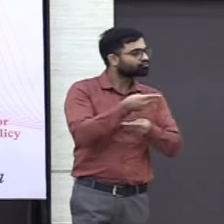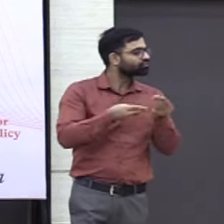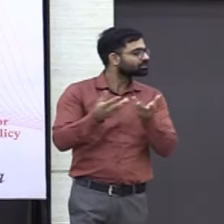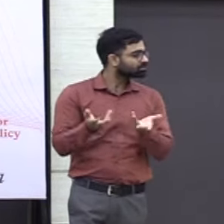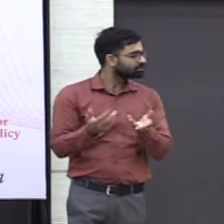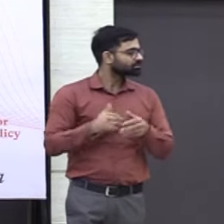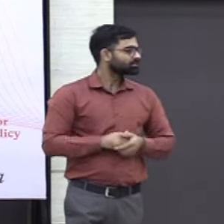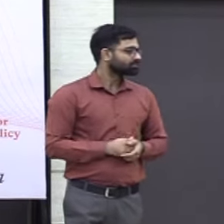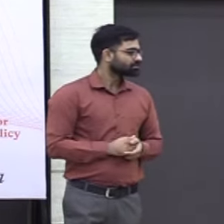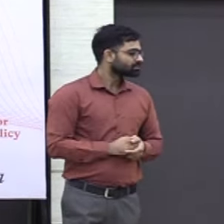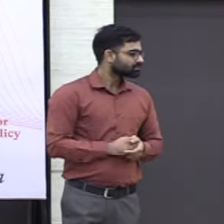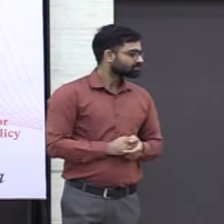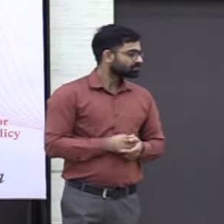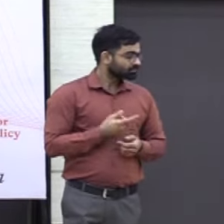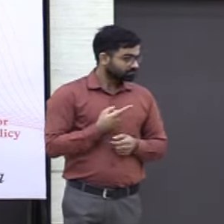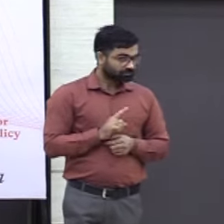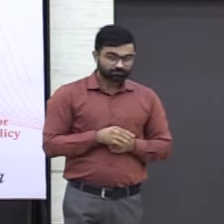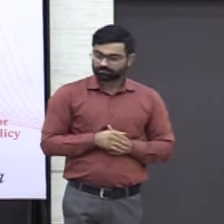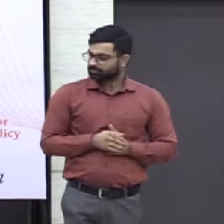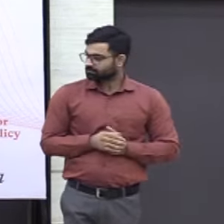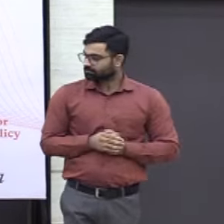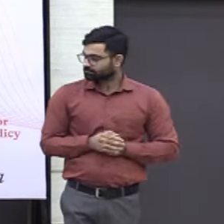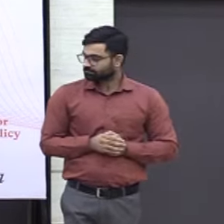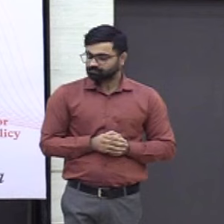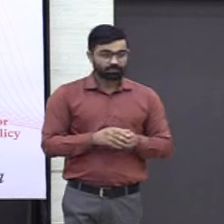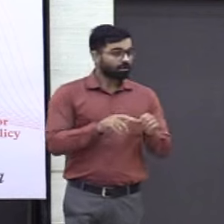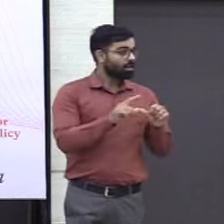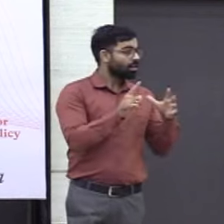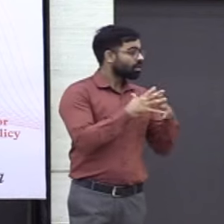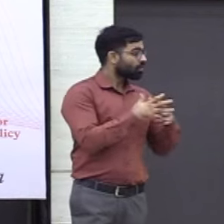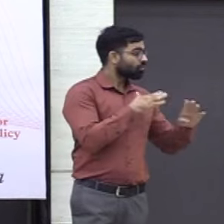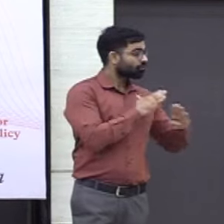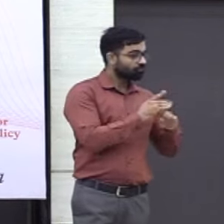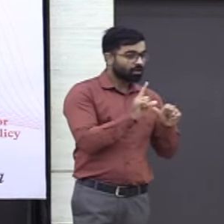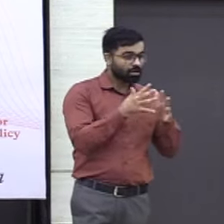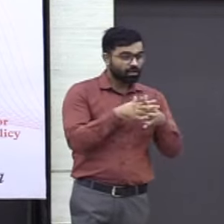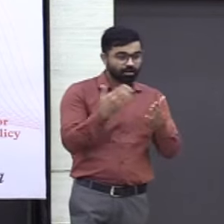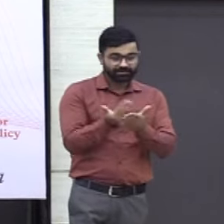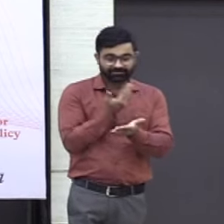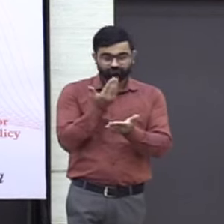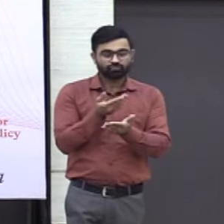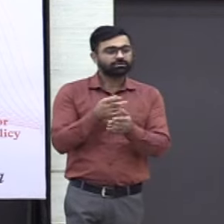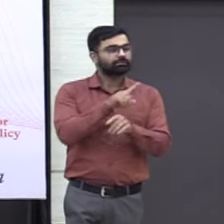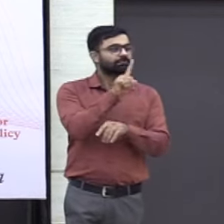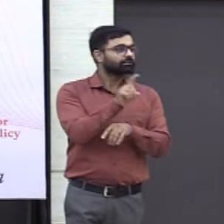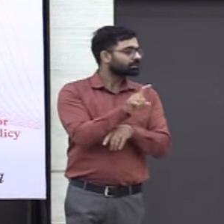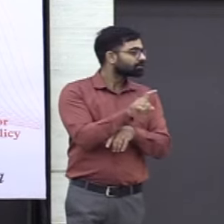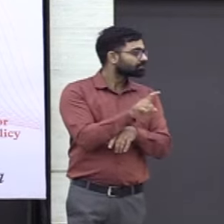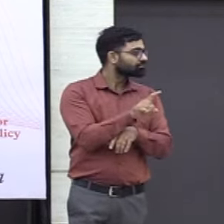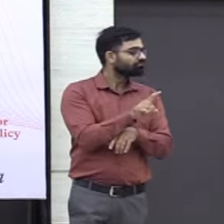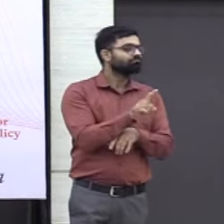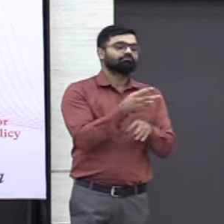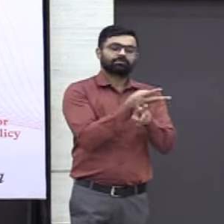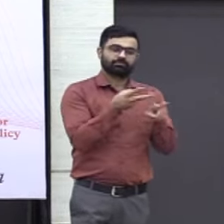laundering, right? Prevention of Unlawful Activities Act. What is the assumption? There will be unlawful